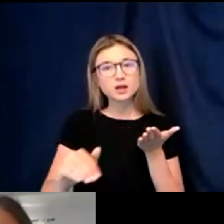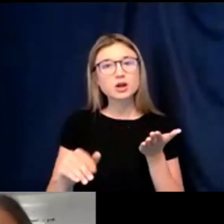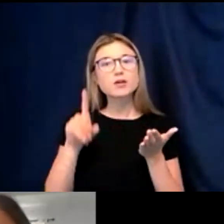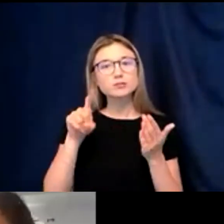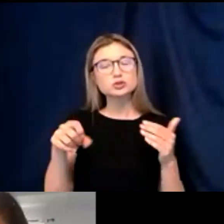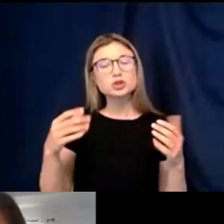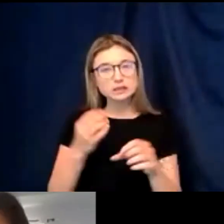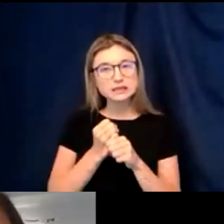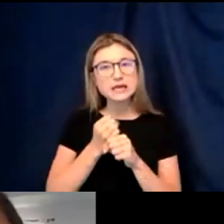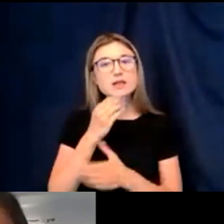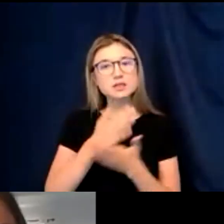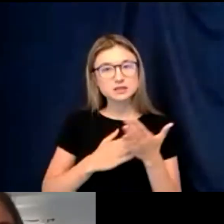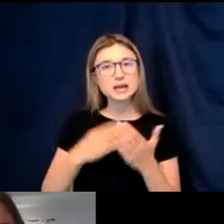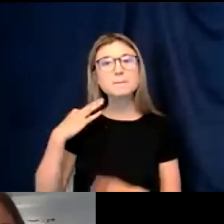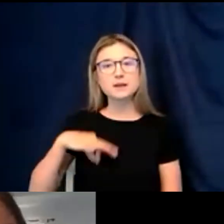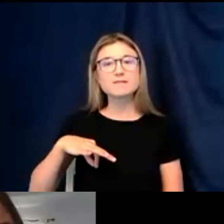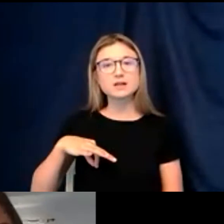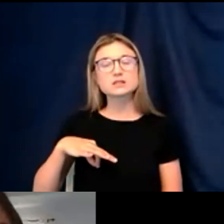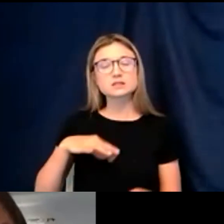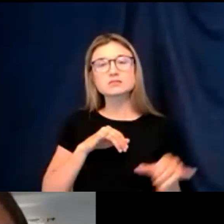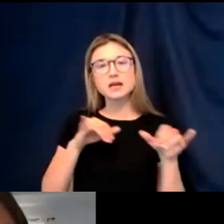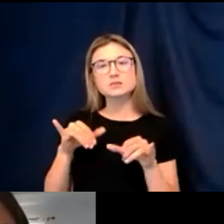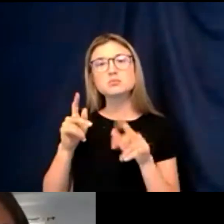their colleagues without disabilities.